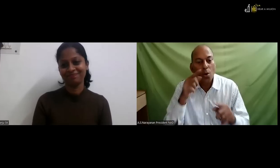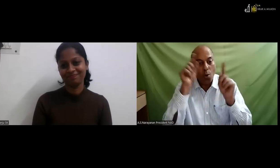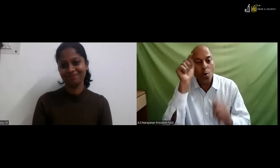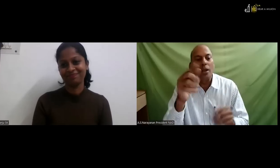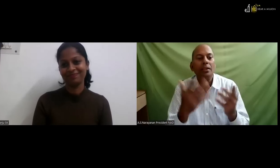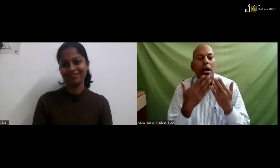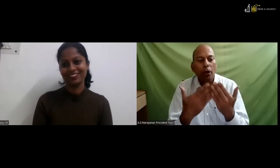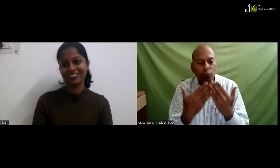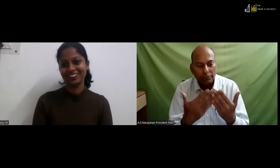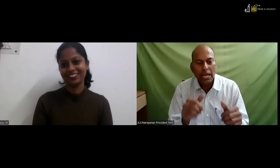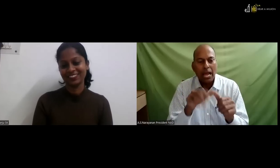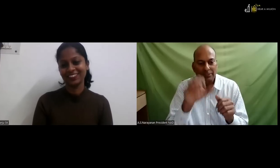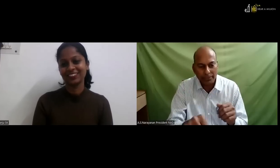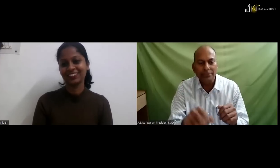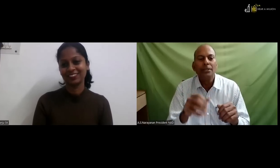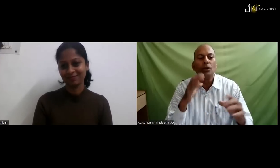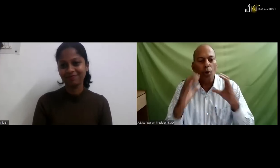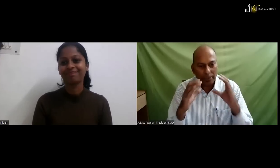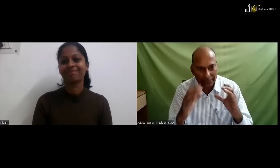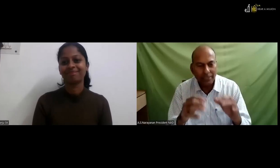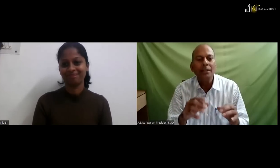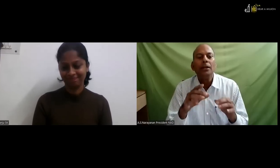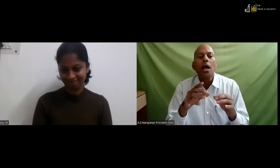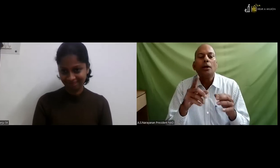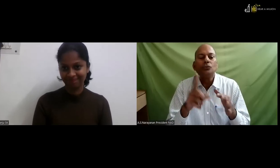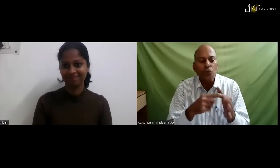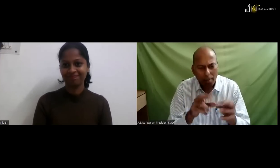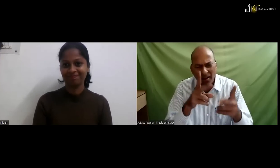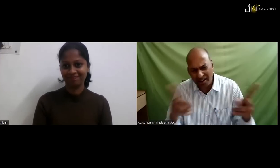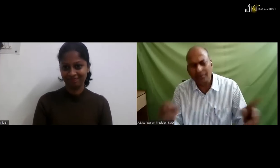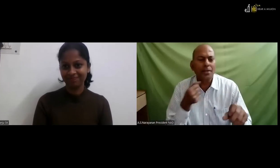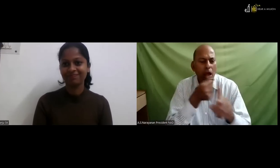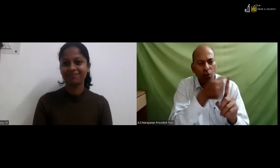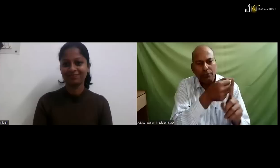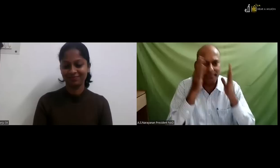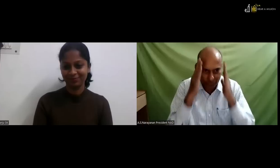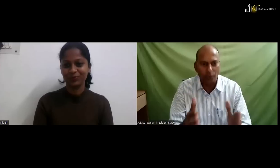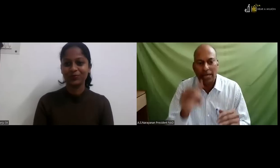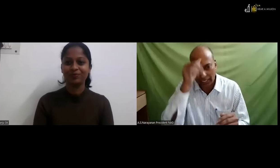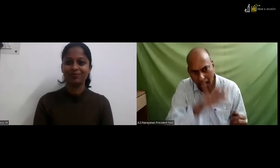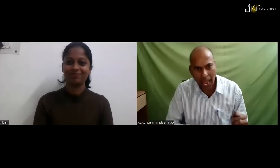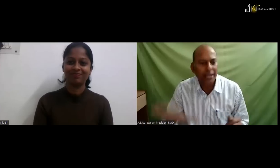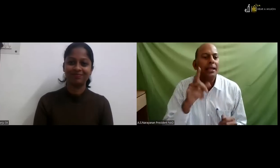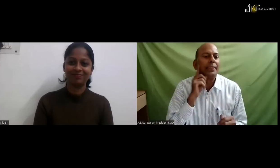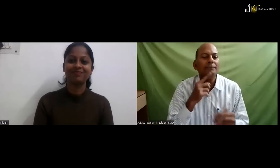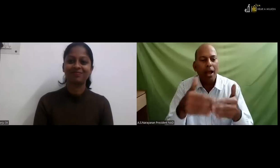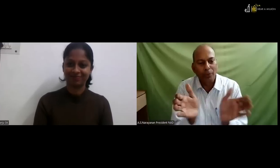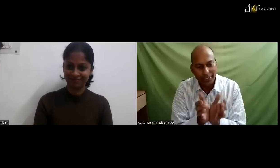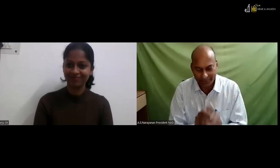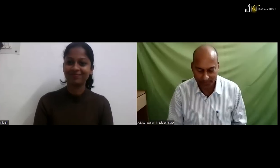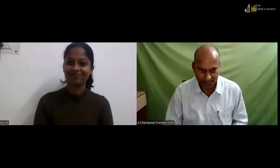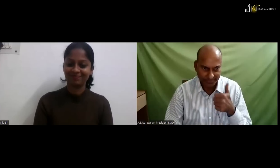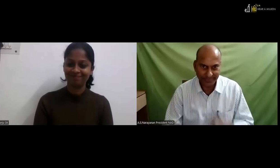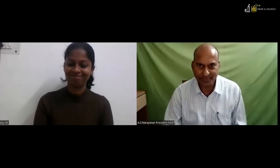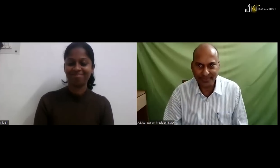been 17 years working, and we work for the education, for the accessibility, for proper communication, and various advocacy